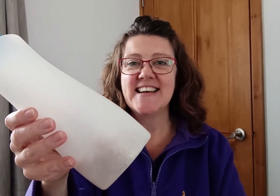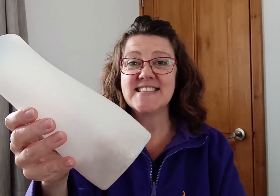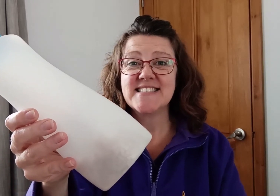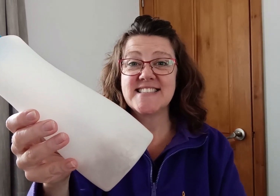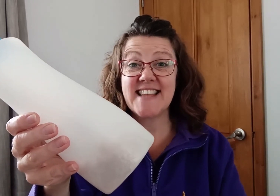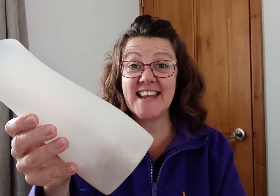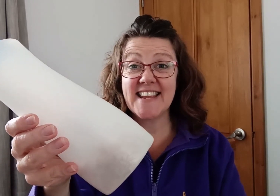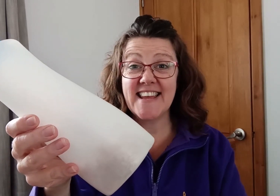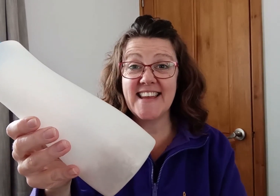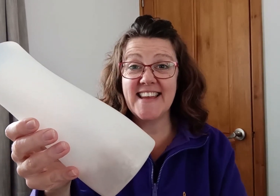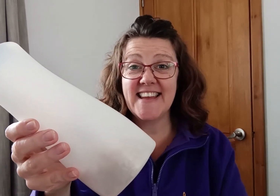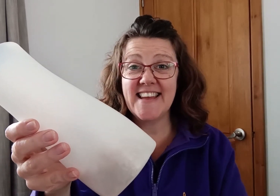steady,